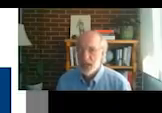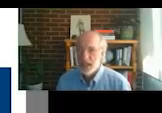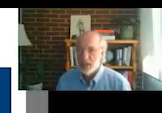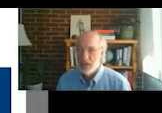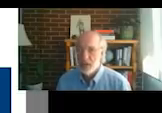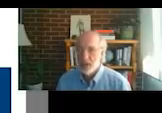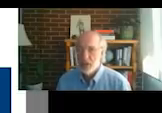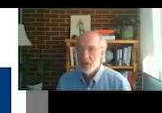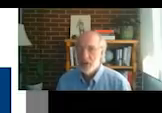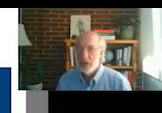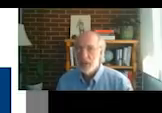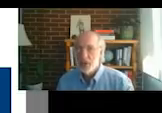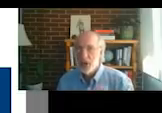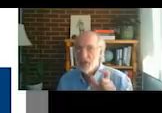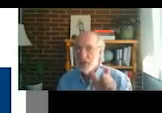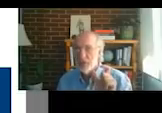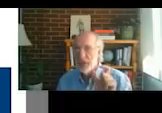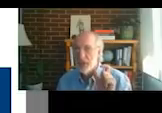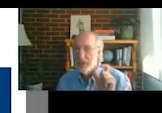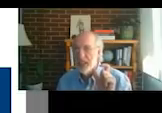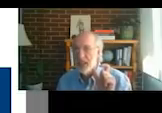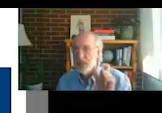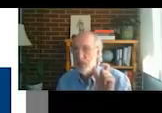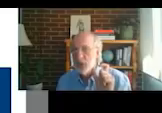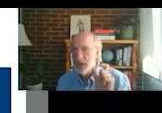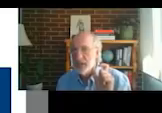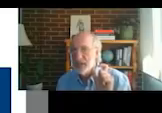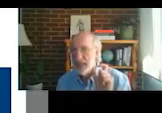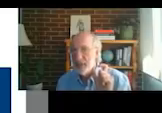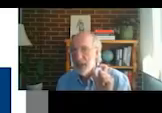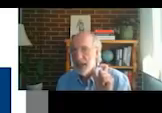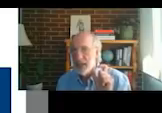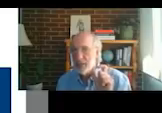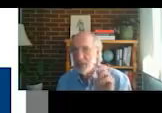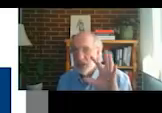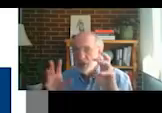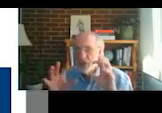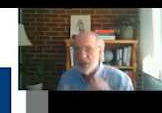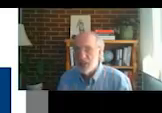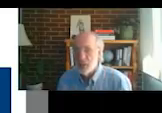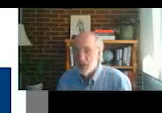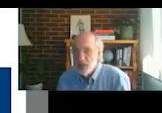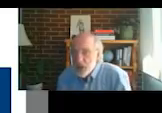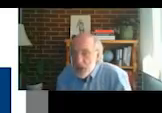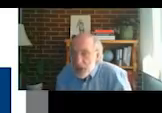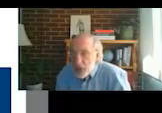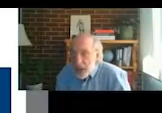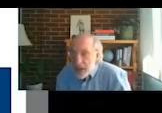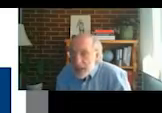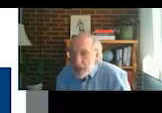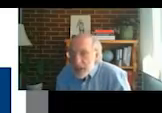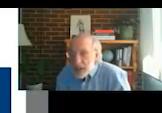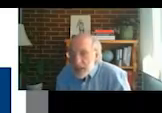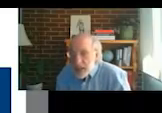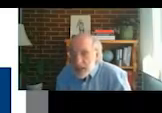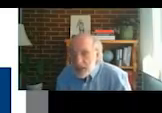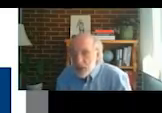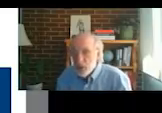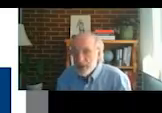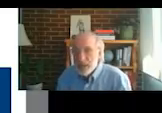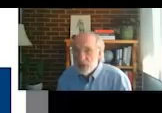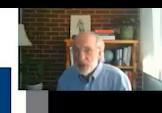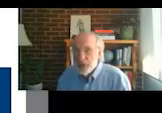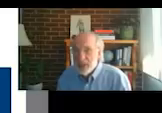prompted trial, you're then going to pause and bring up another one of the same items, another tickle. Like you're going to